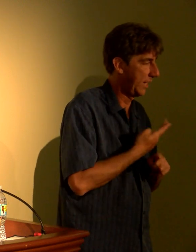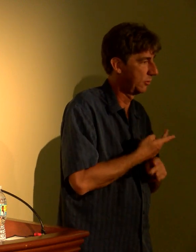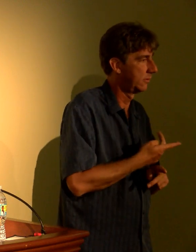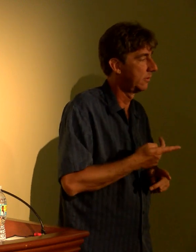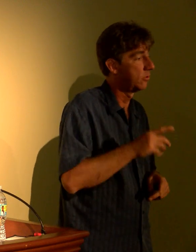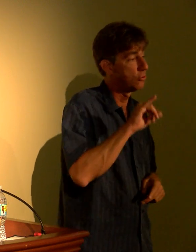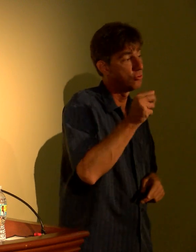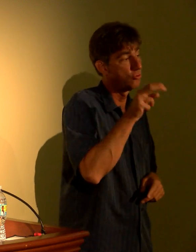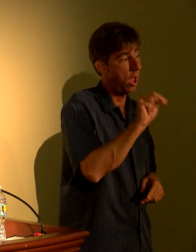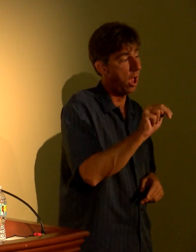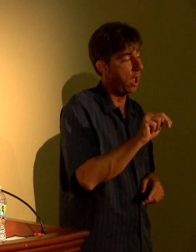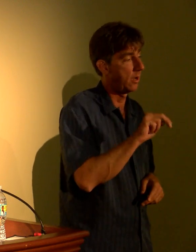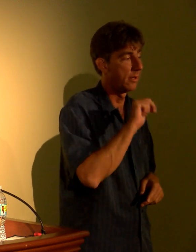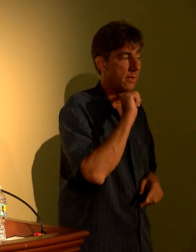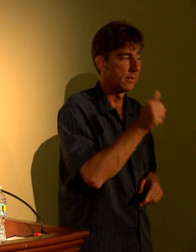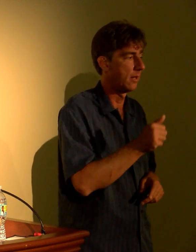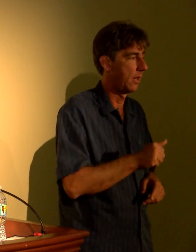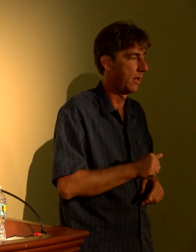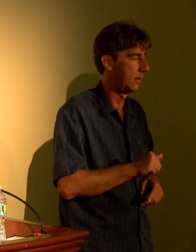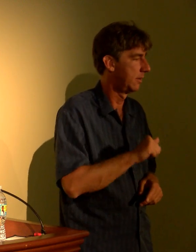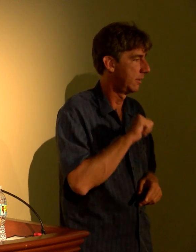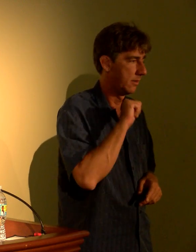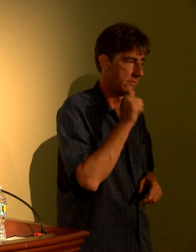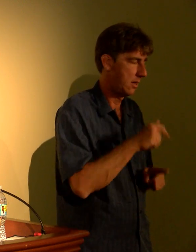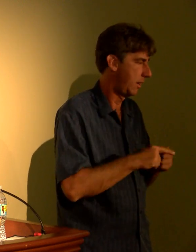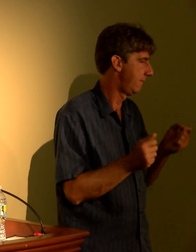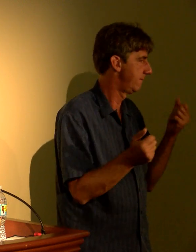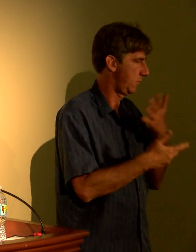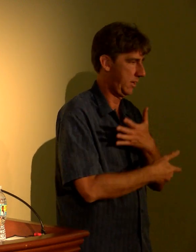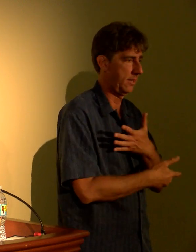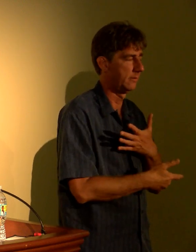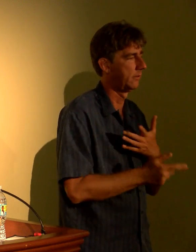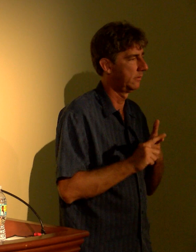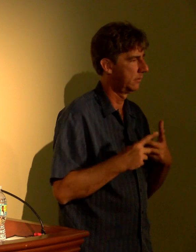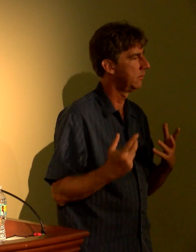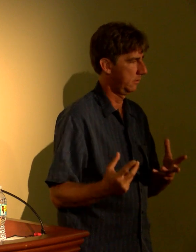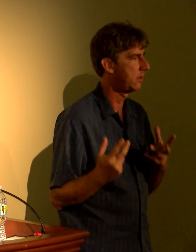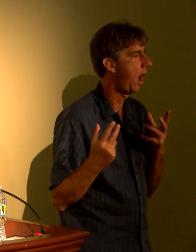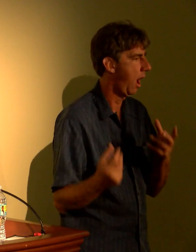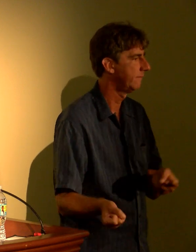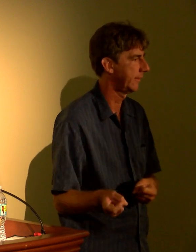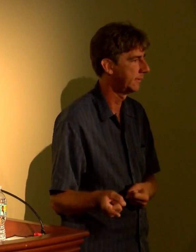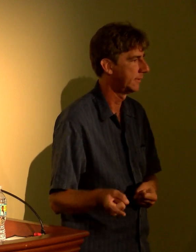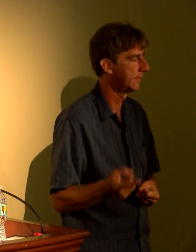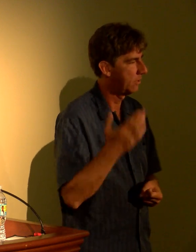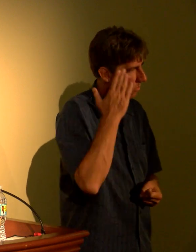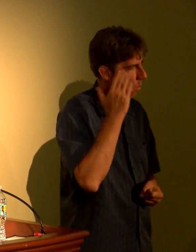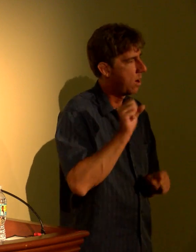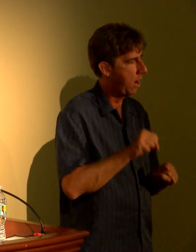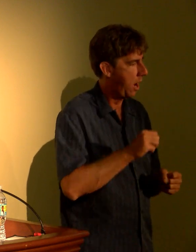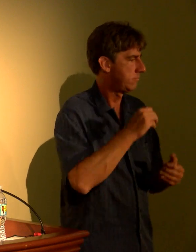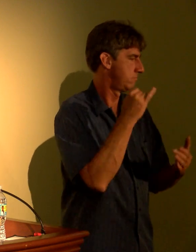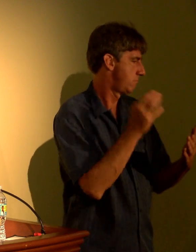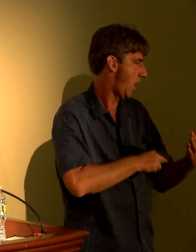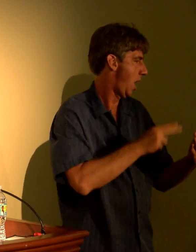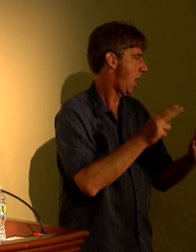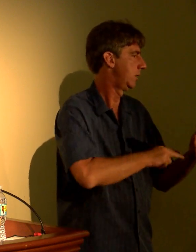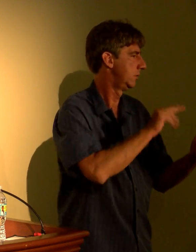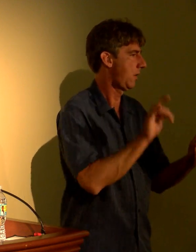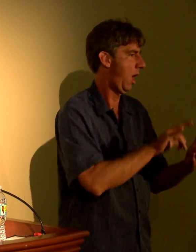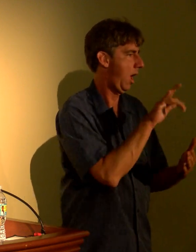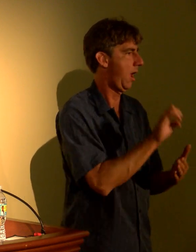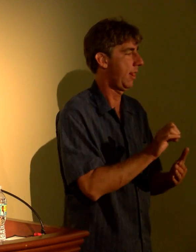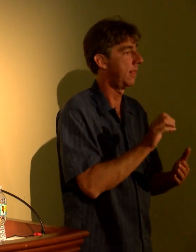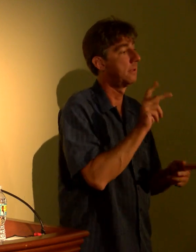timid artist. He is definitely an artist of some confidence. He knows that he can paint in a style that people